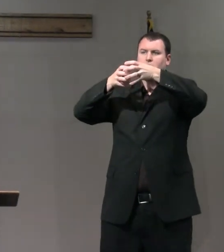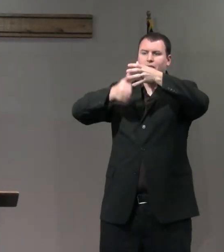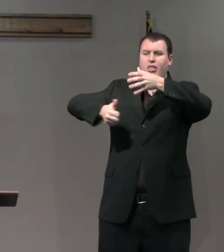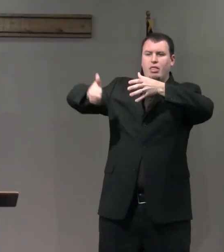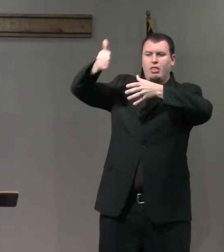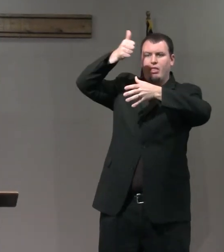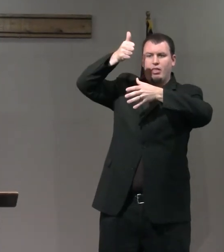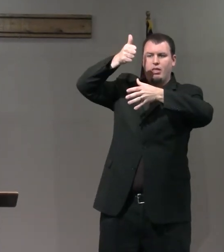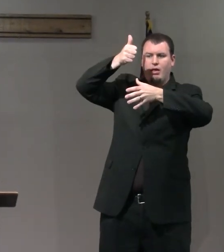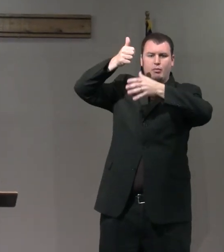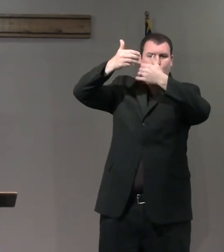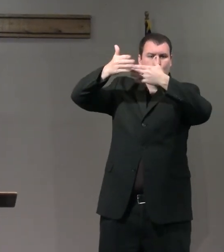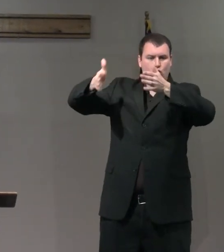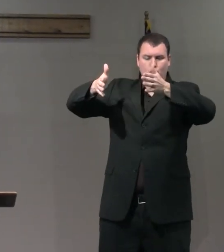disciples to the upper room.